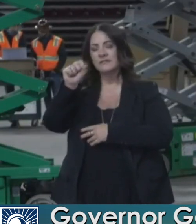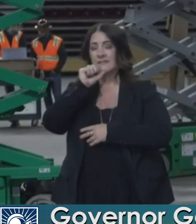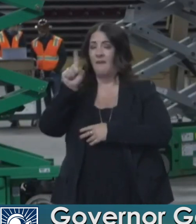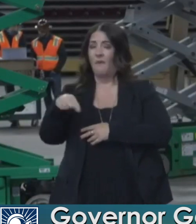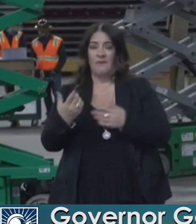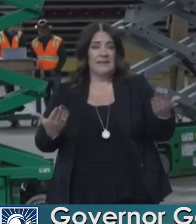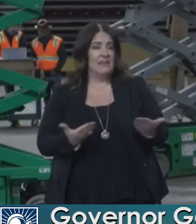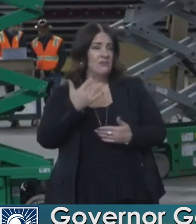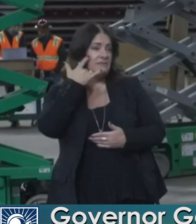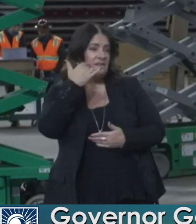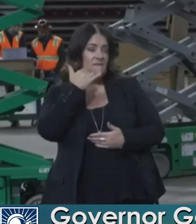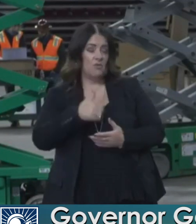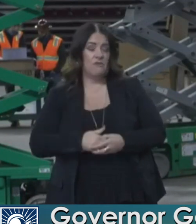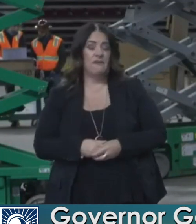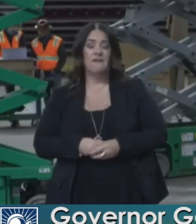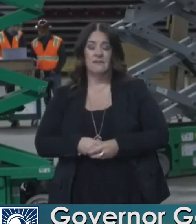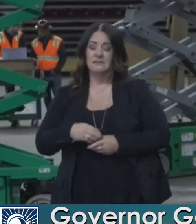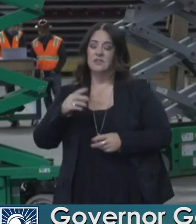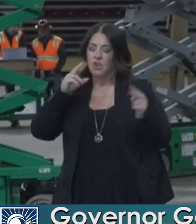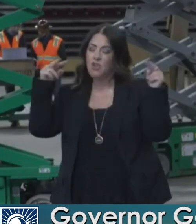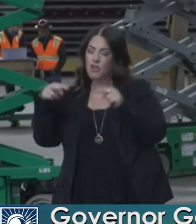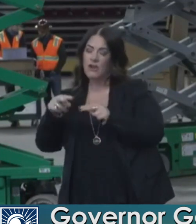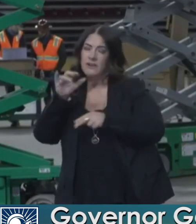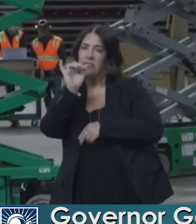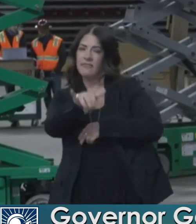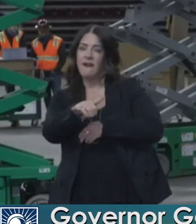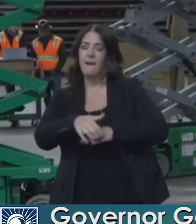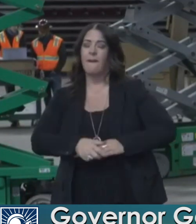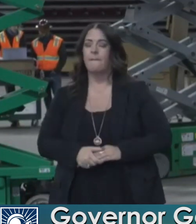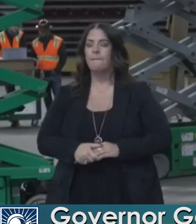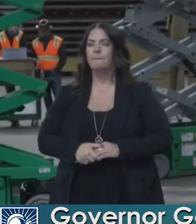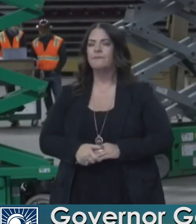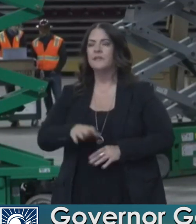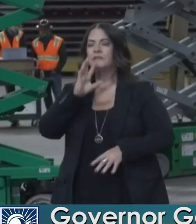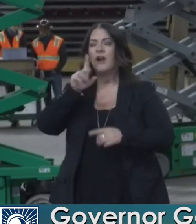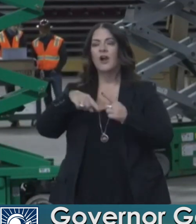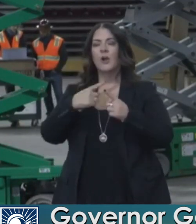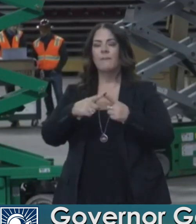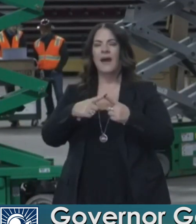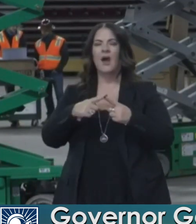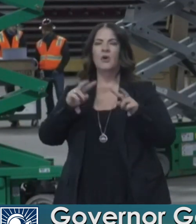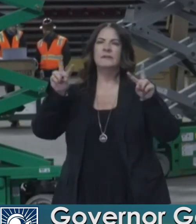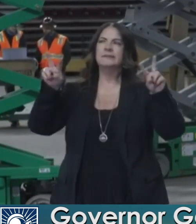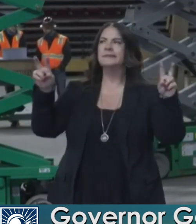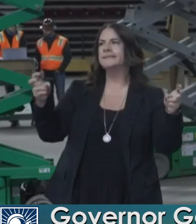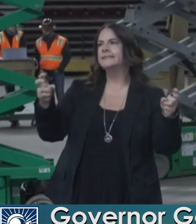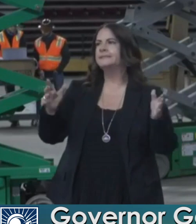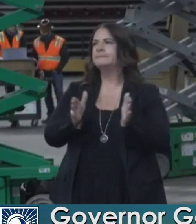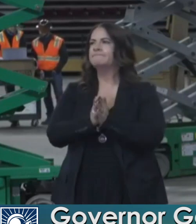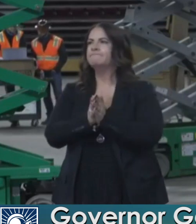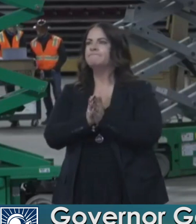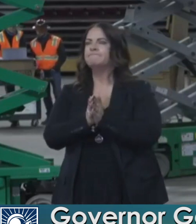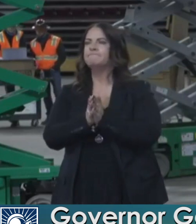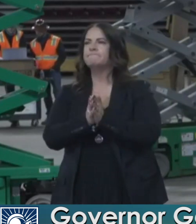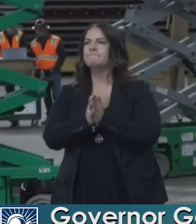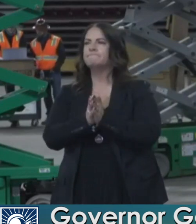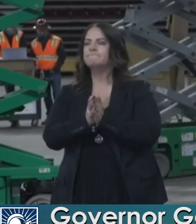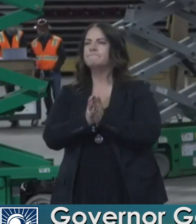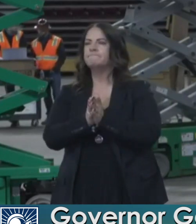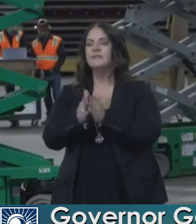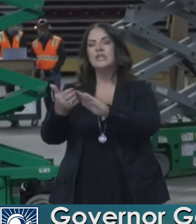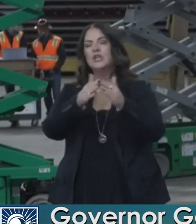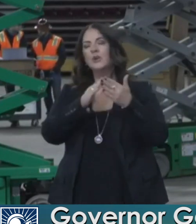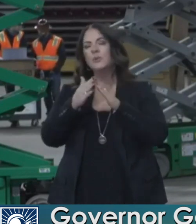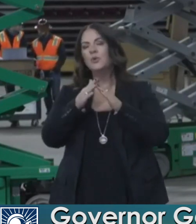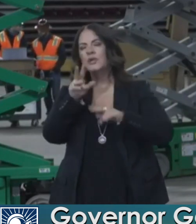the state of California. And I should just note this frame around community surveillance and making sure that we are